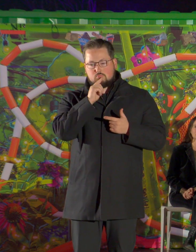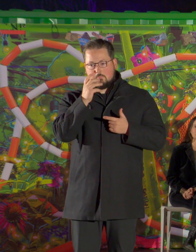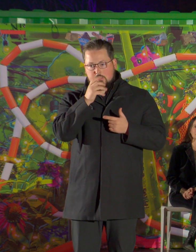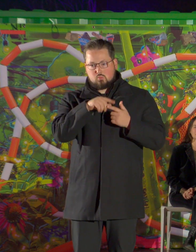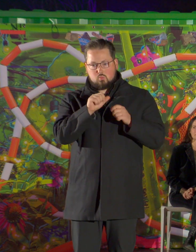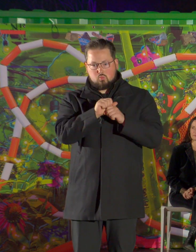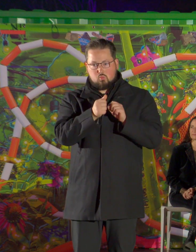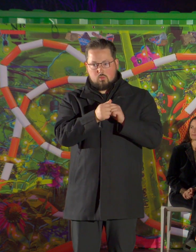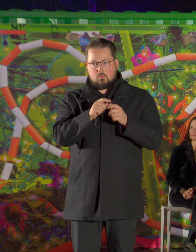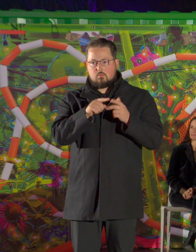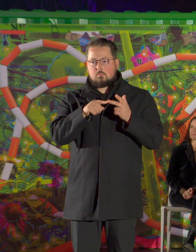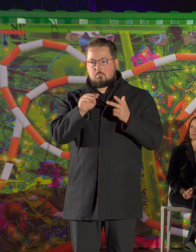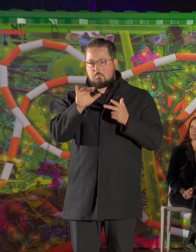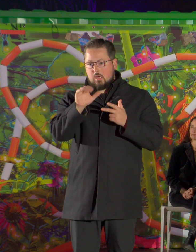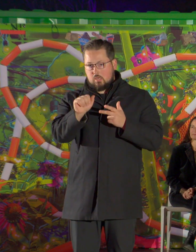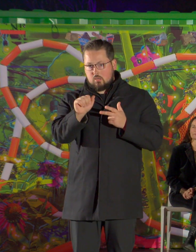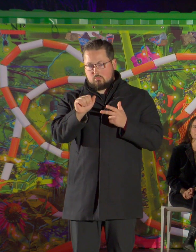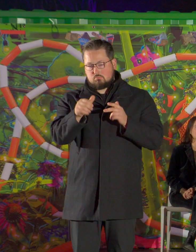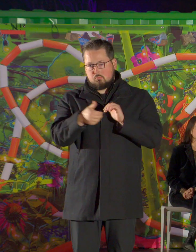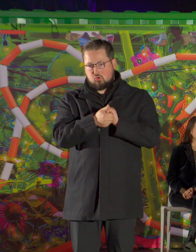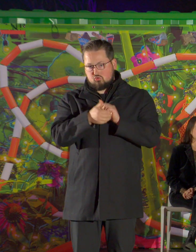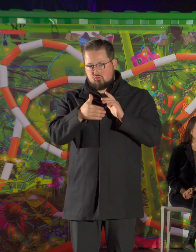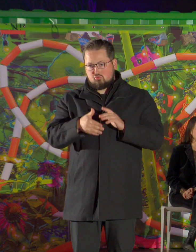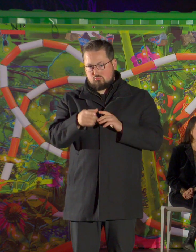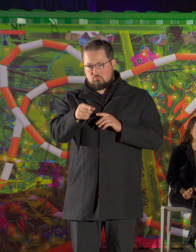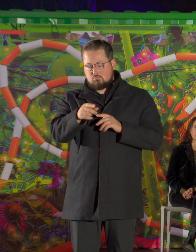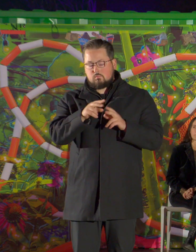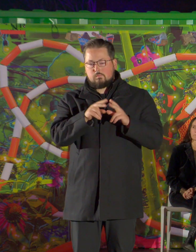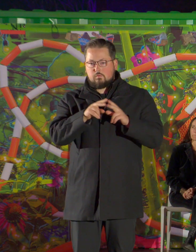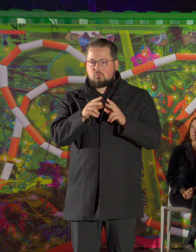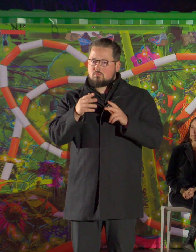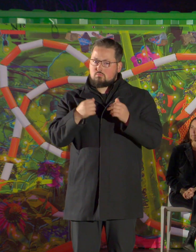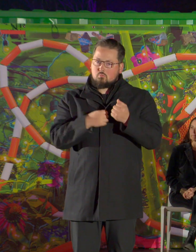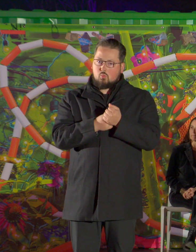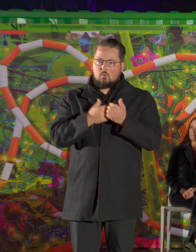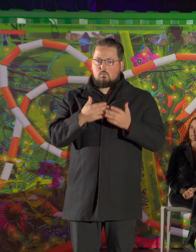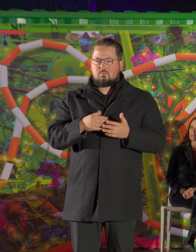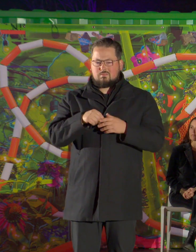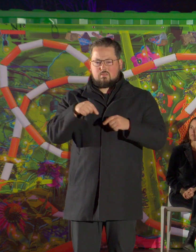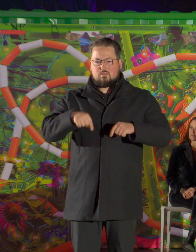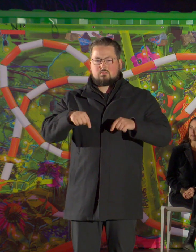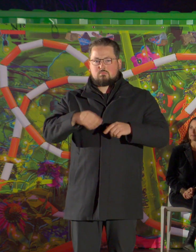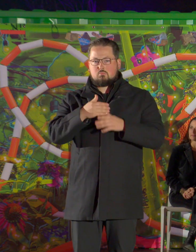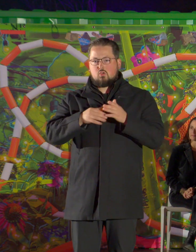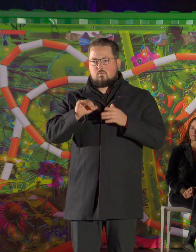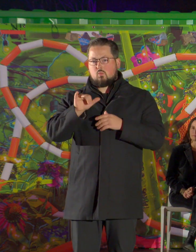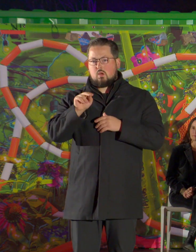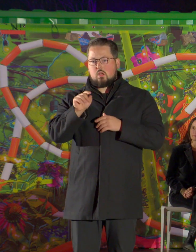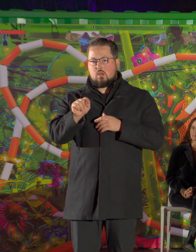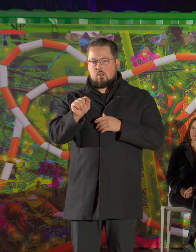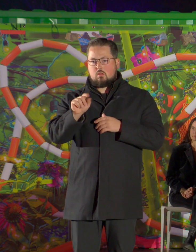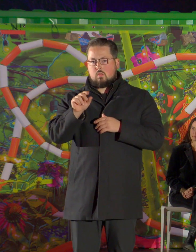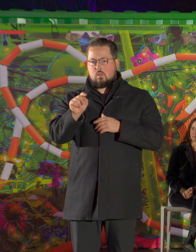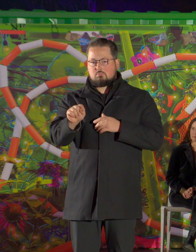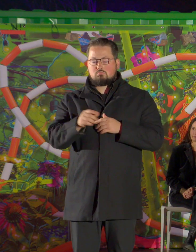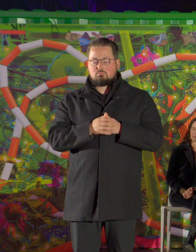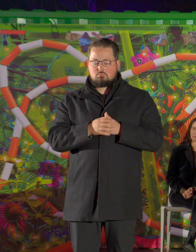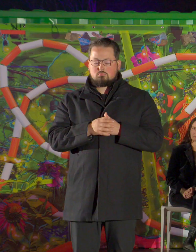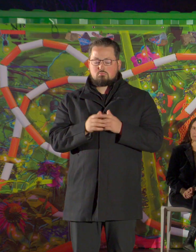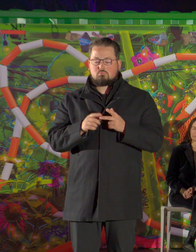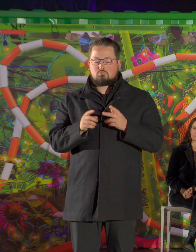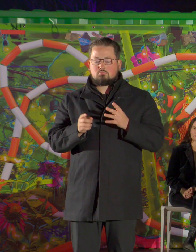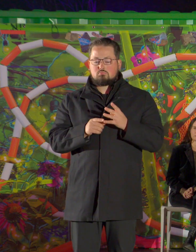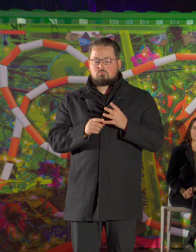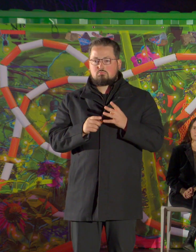with. Micah, as a partner too, has been really supportive, especially in this component of the Why Not lot, so thank you.